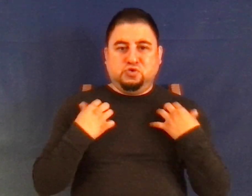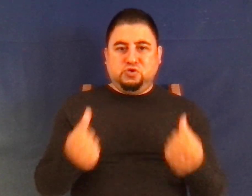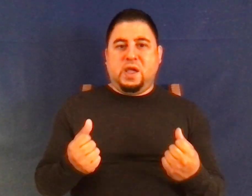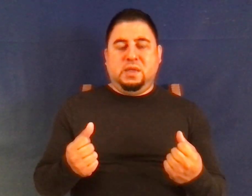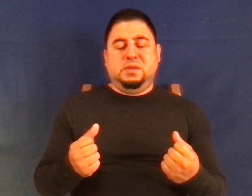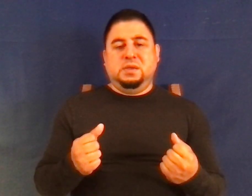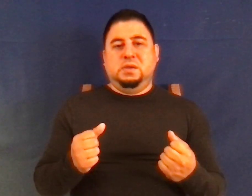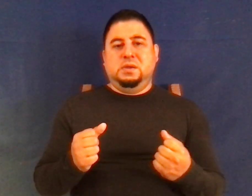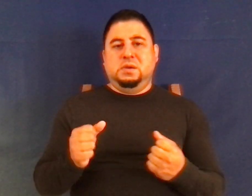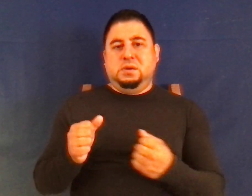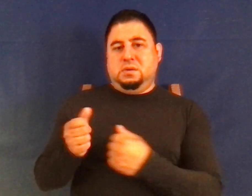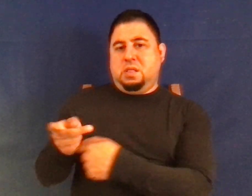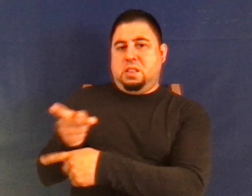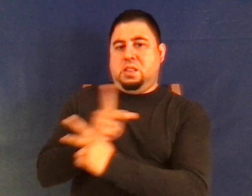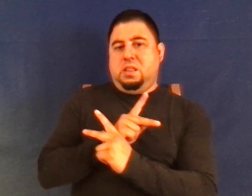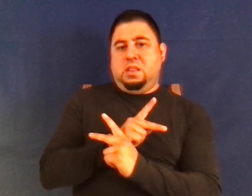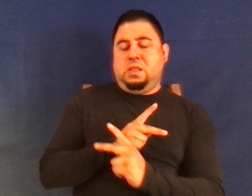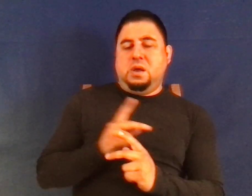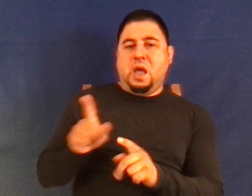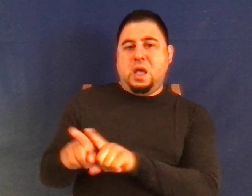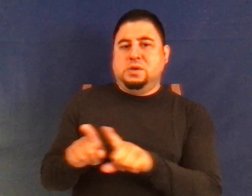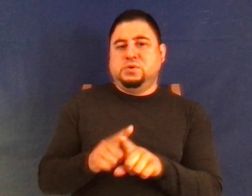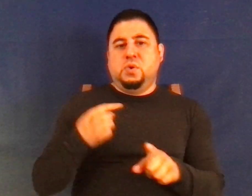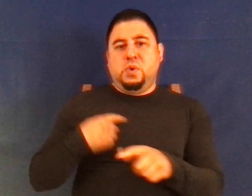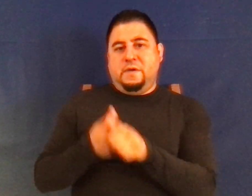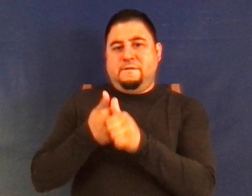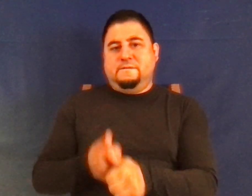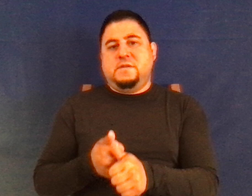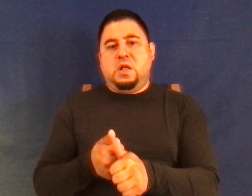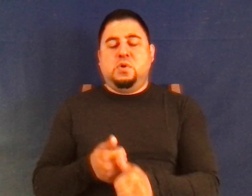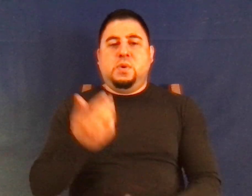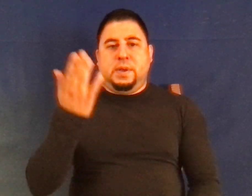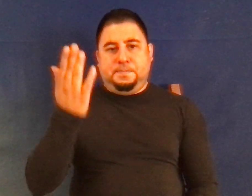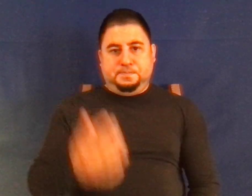we continue to follow him.